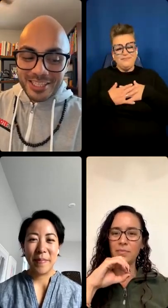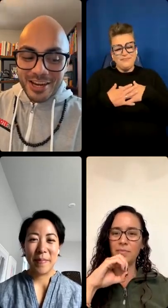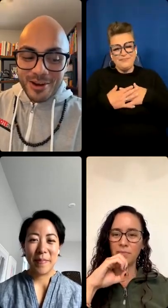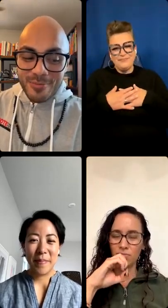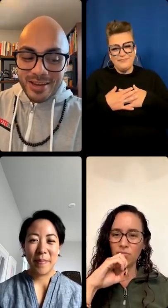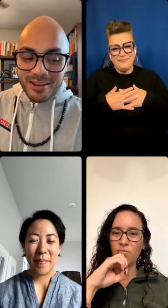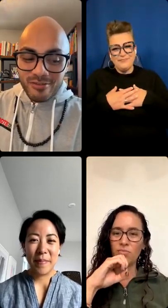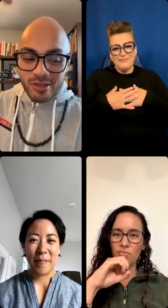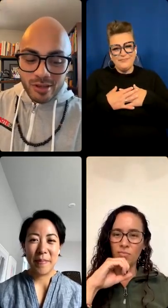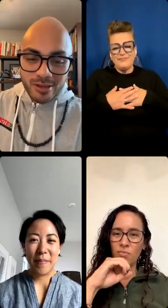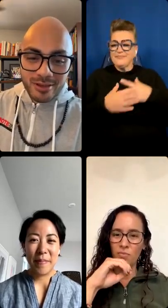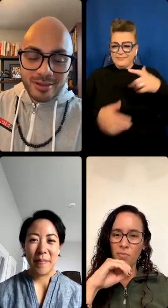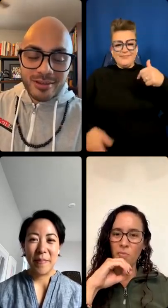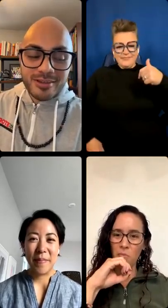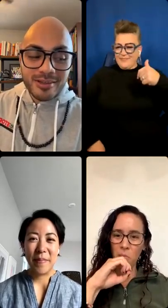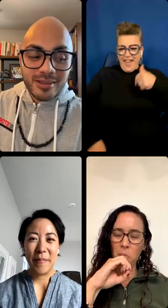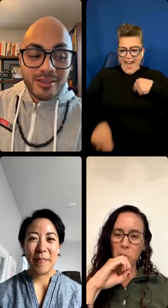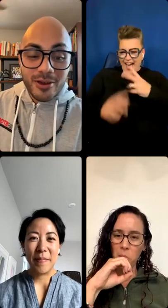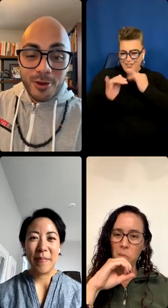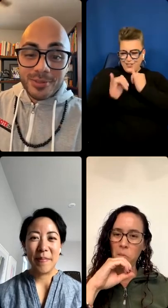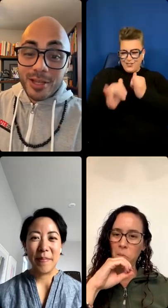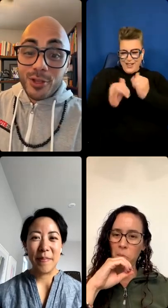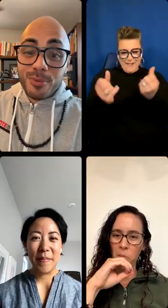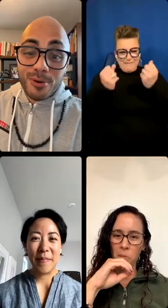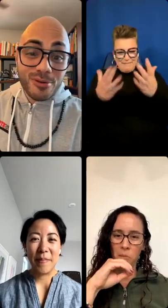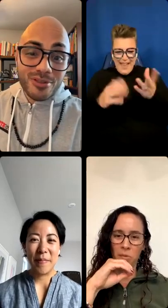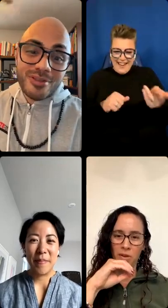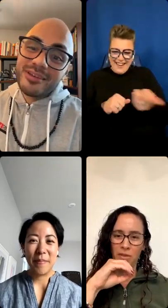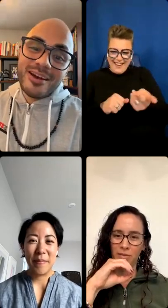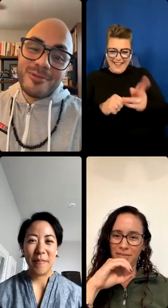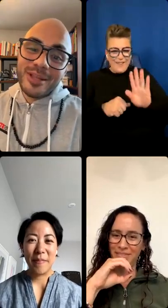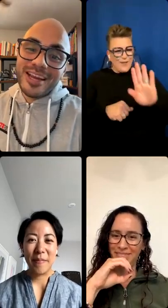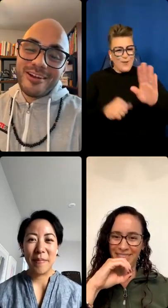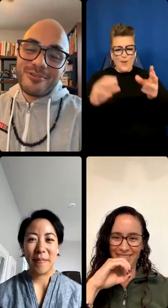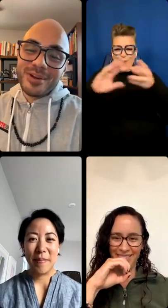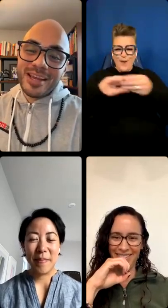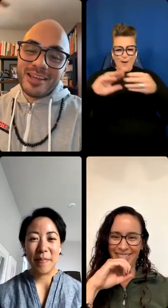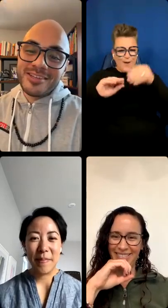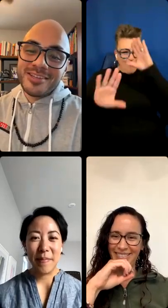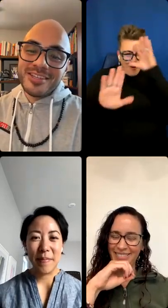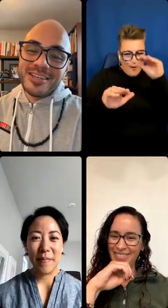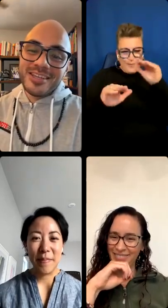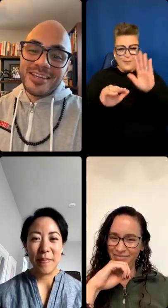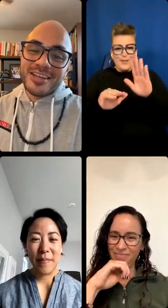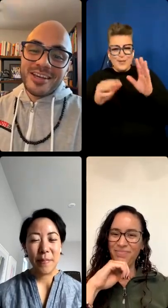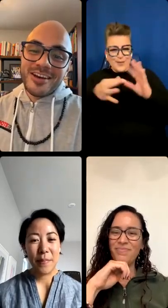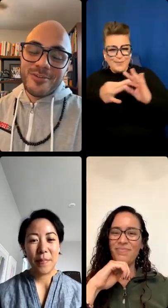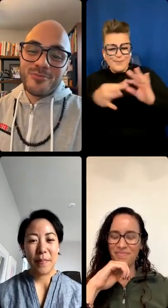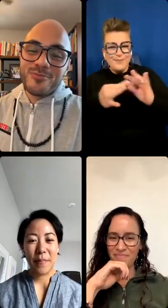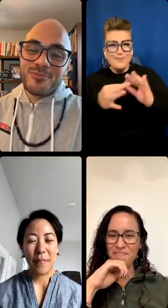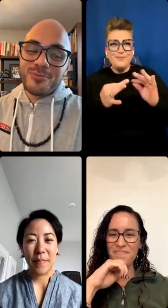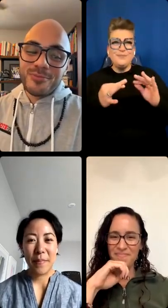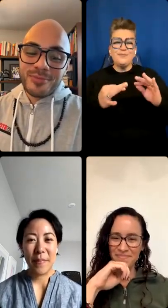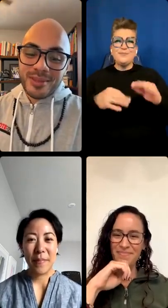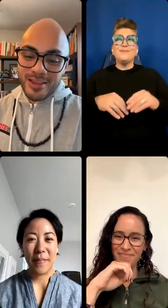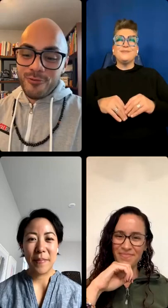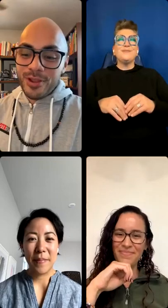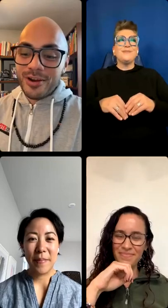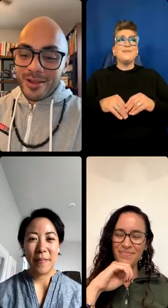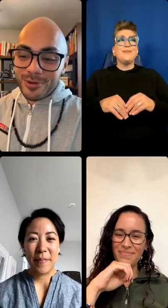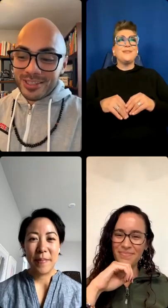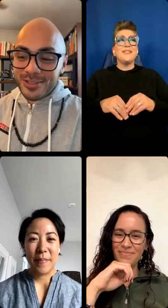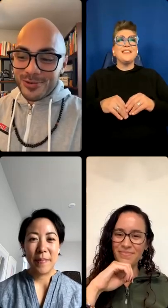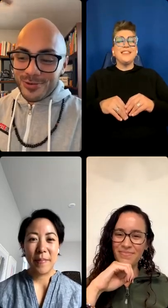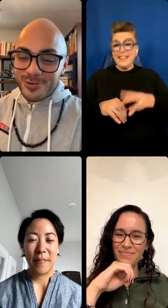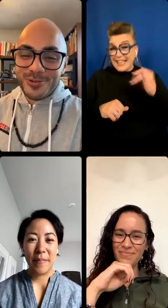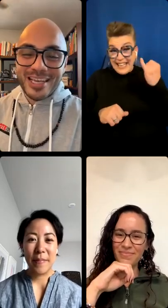I share many of the hopes that you both laid out, and if we